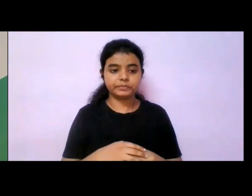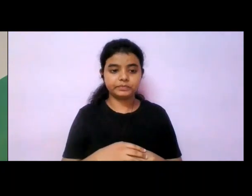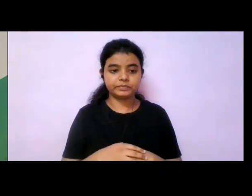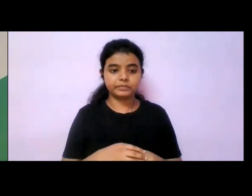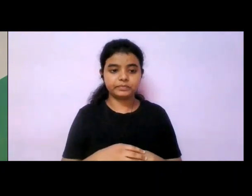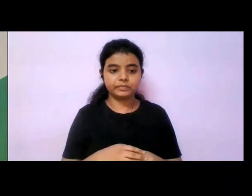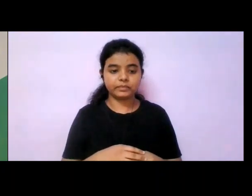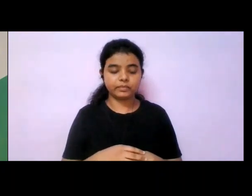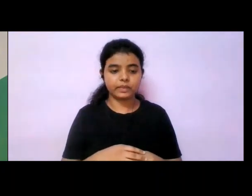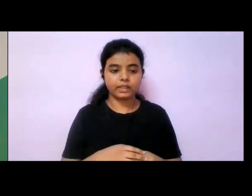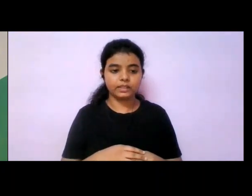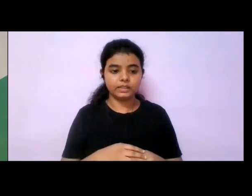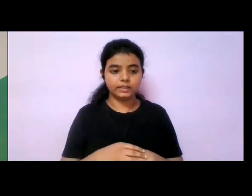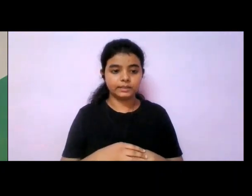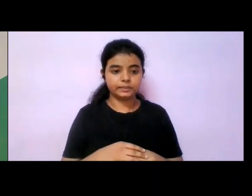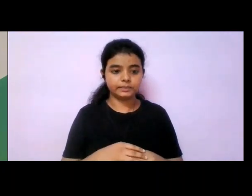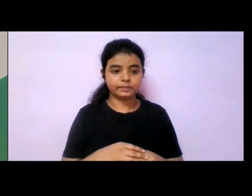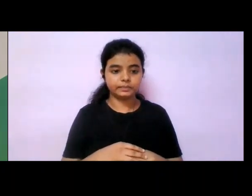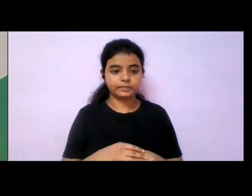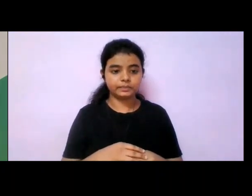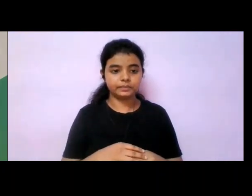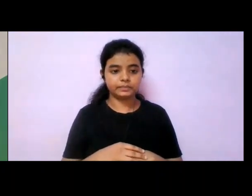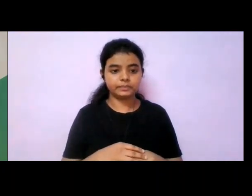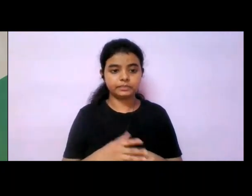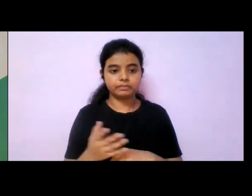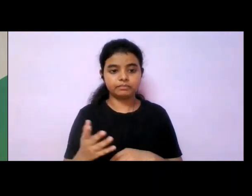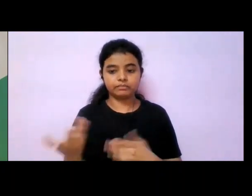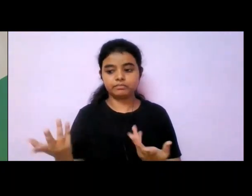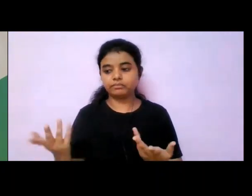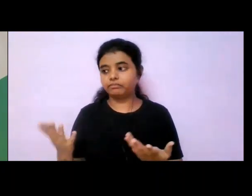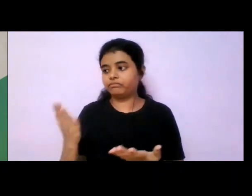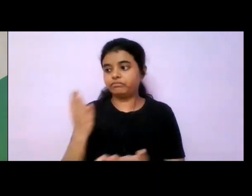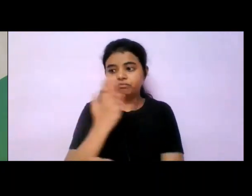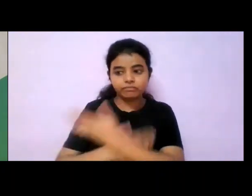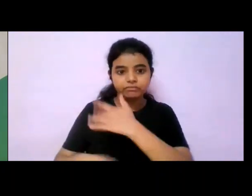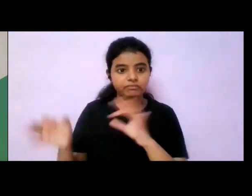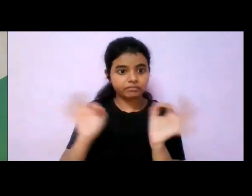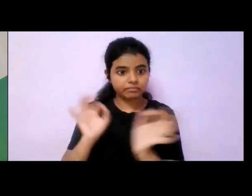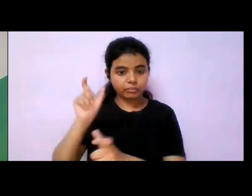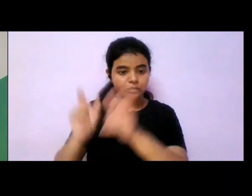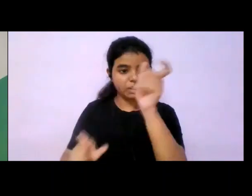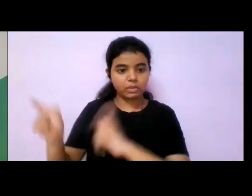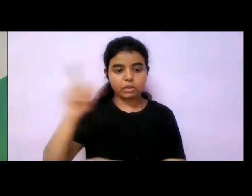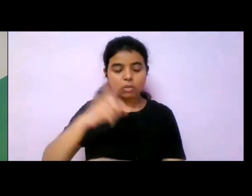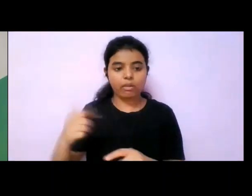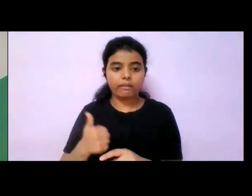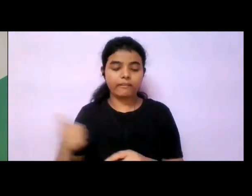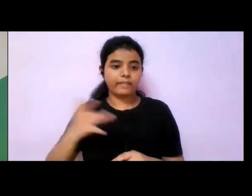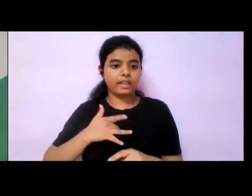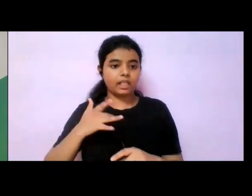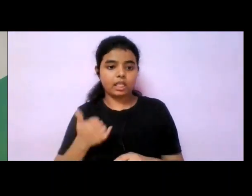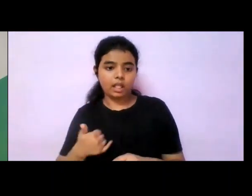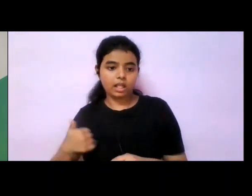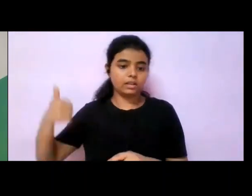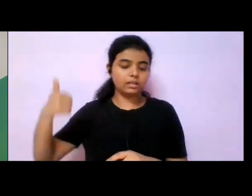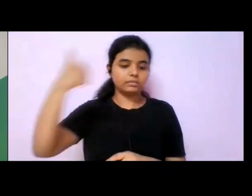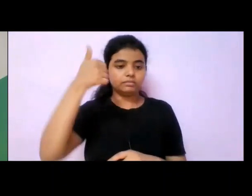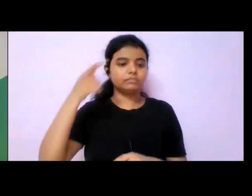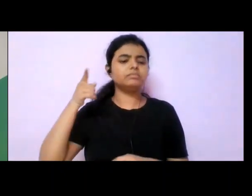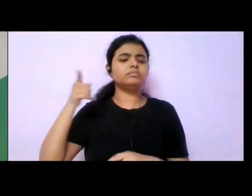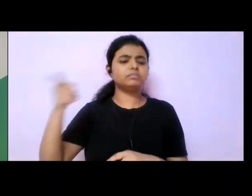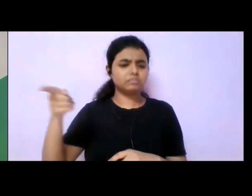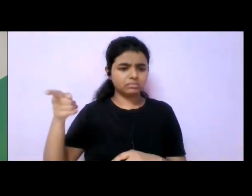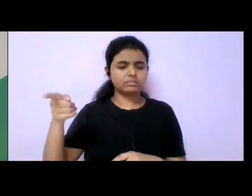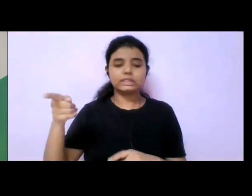ways in which this kind of non-disabled dominant register deploys this model of desire, which is